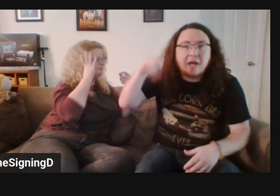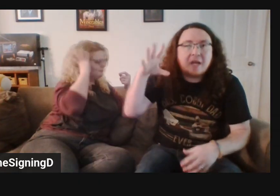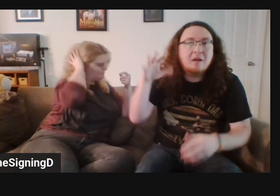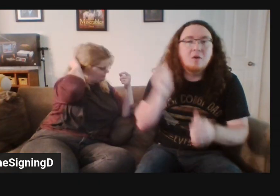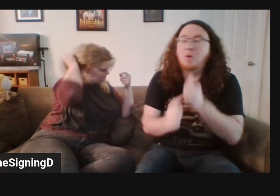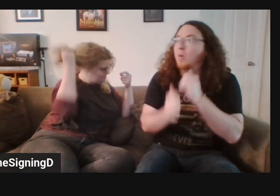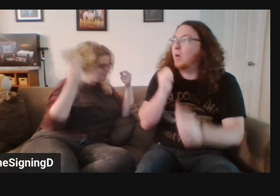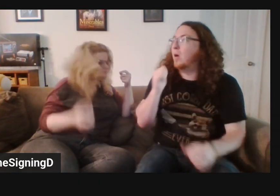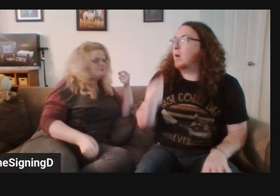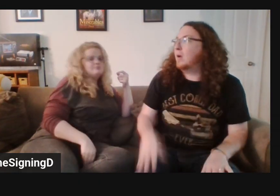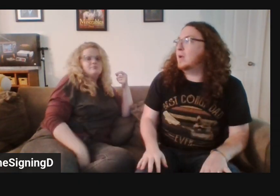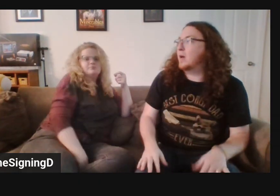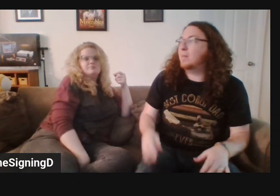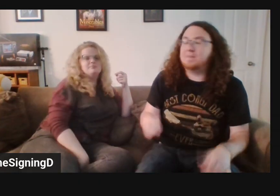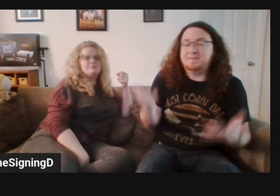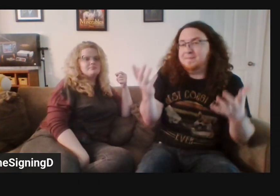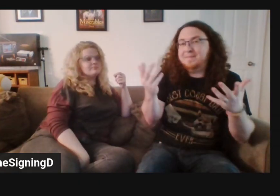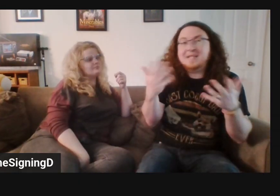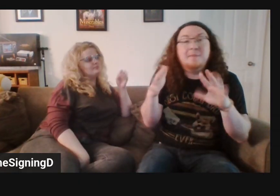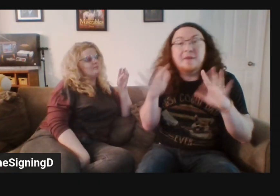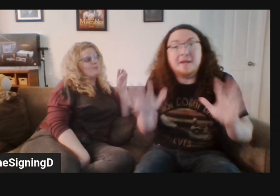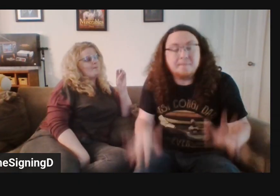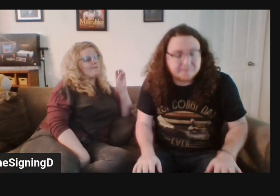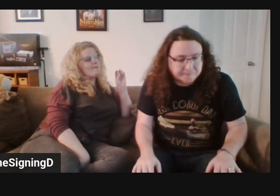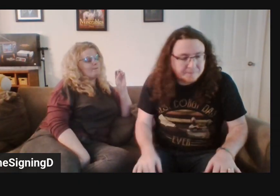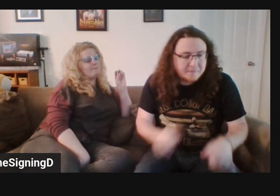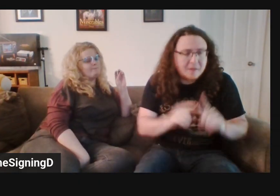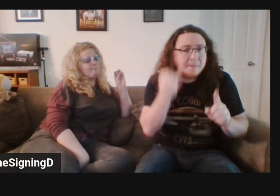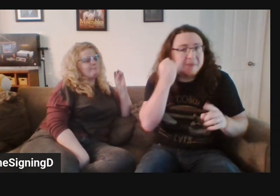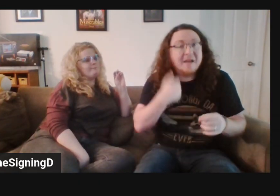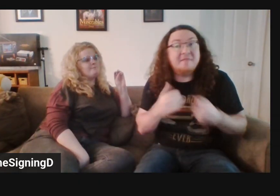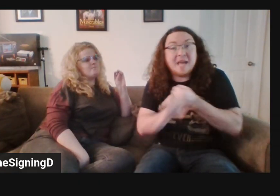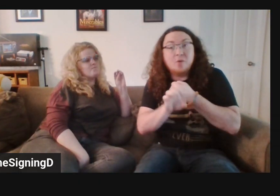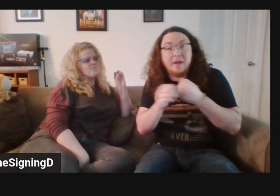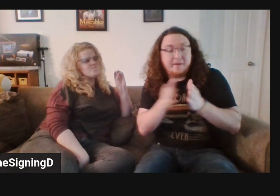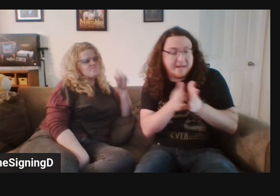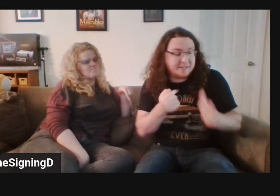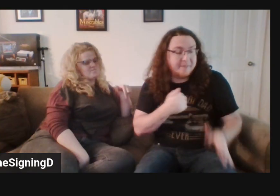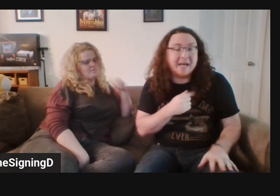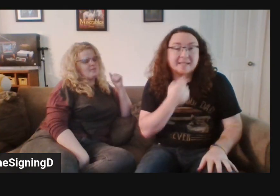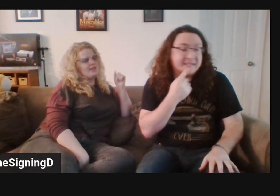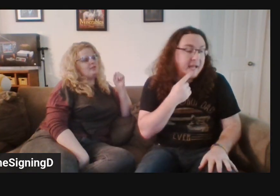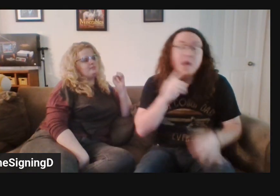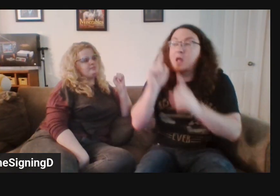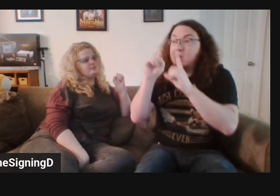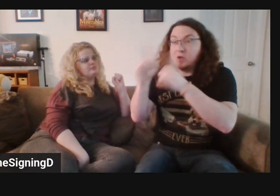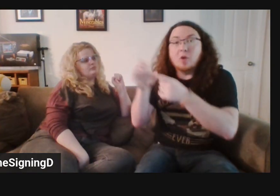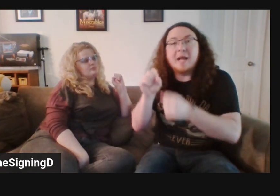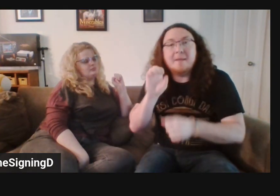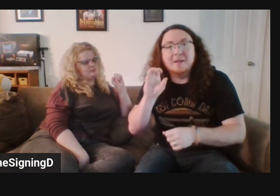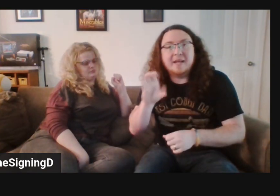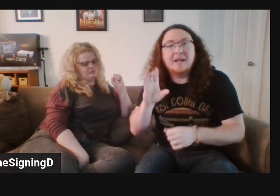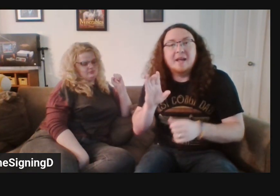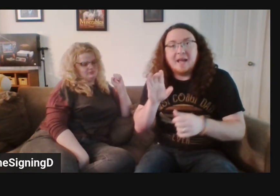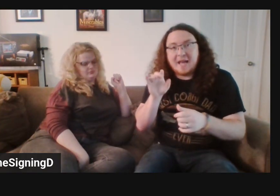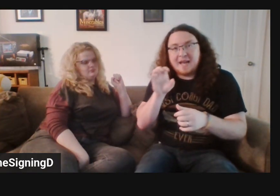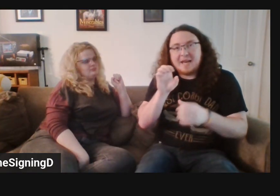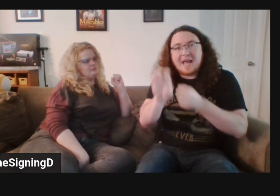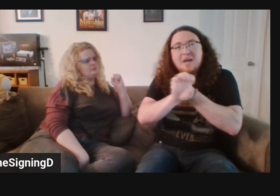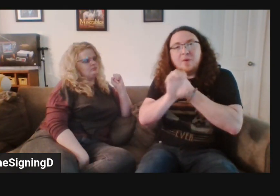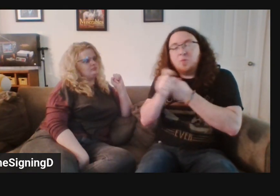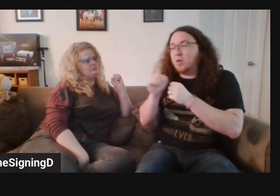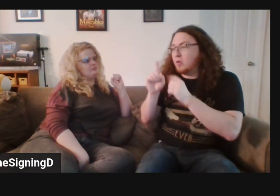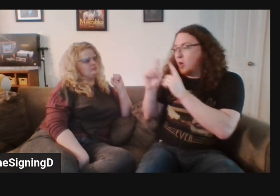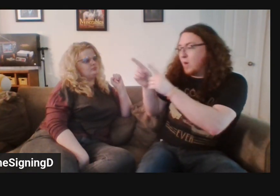flash a light, or, that's about it. But if I have Eowyn next to me, I can say, go get Emily,